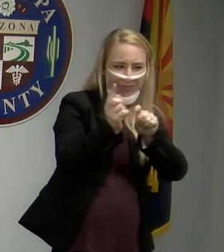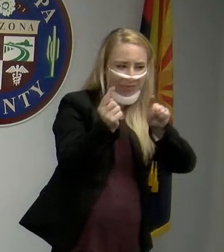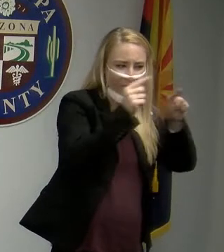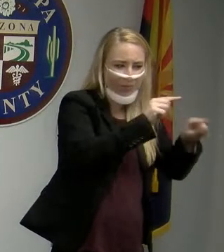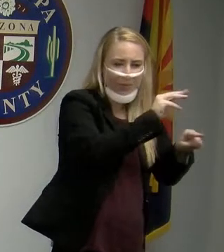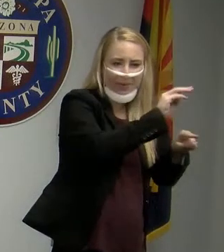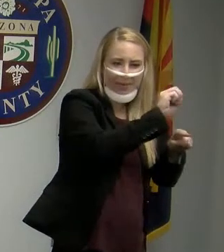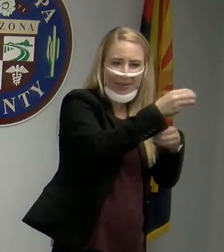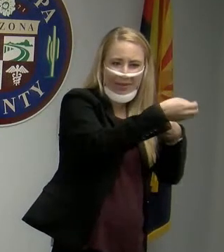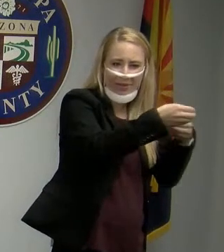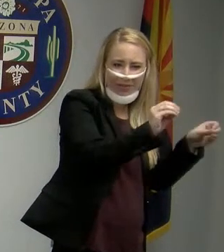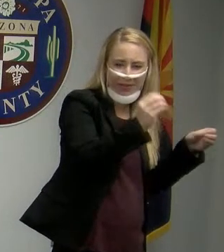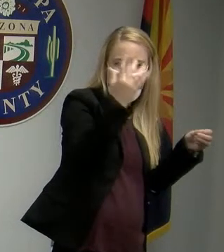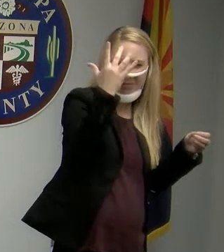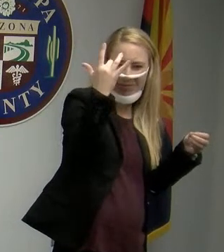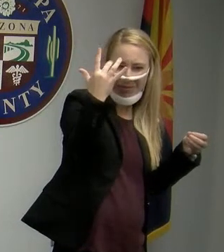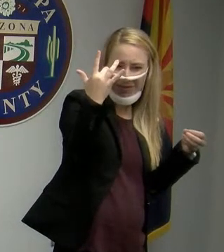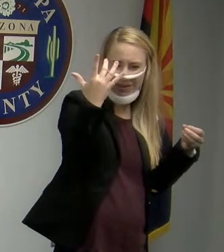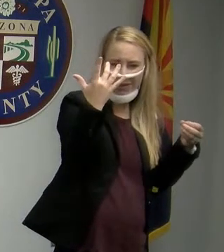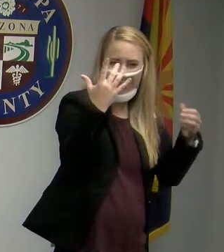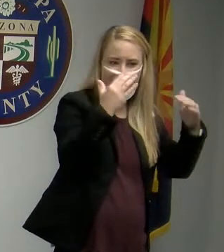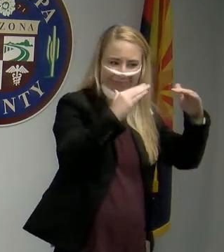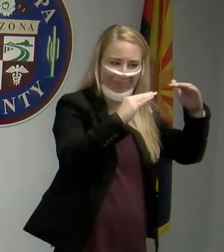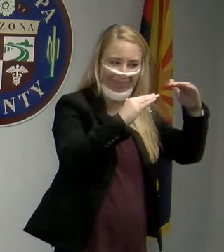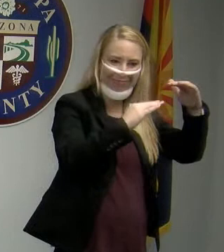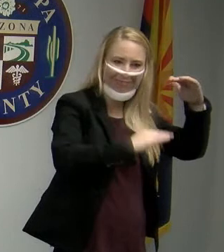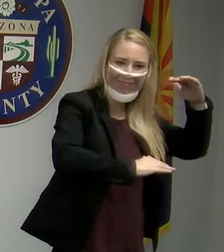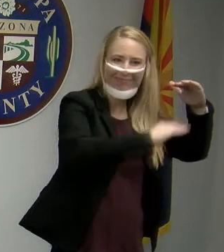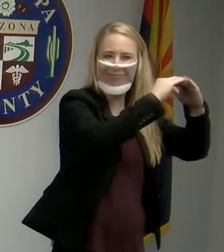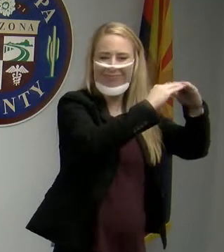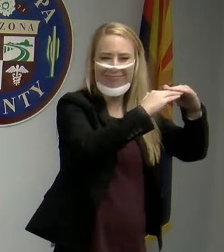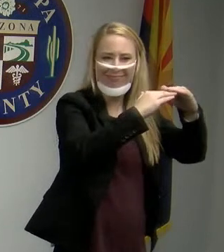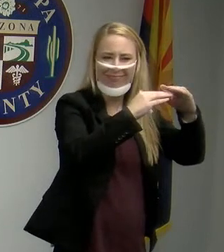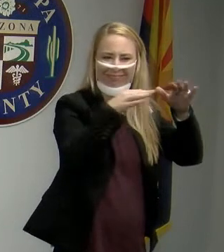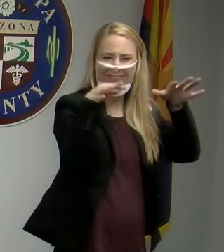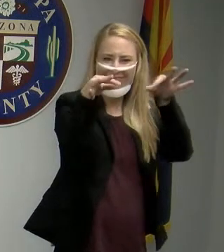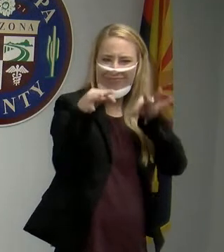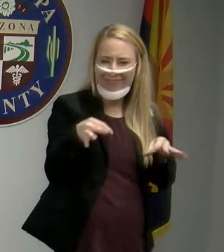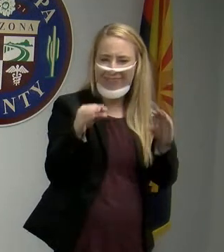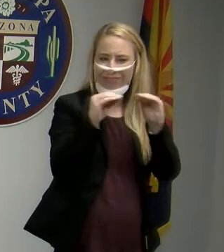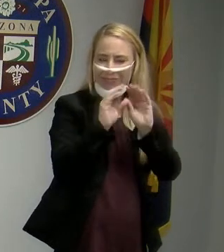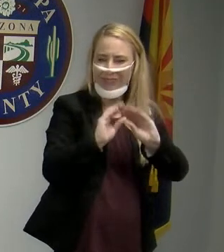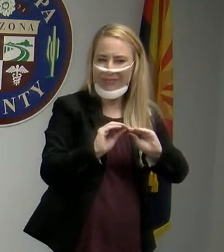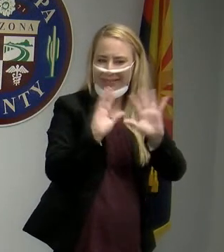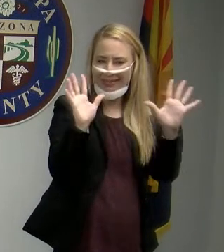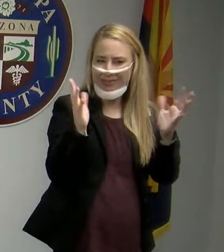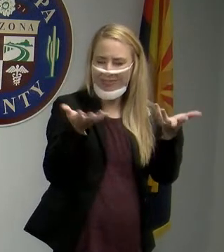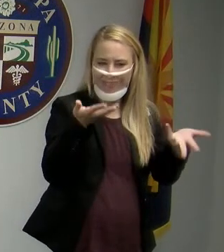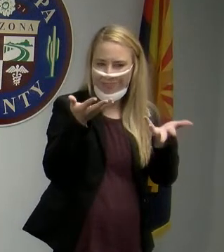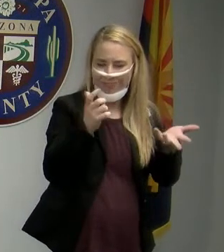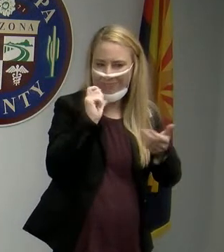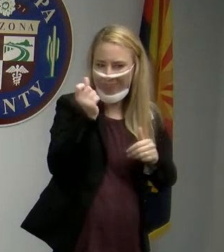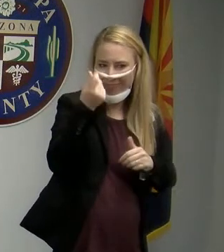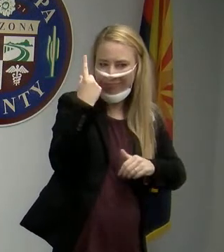it so that the capacity in the medical examiner's office is, further extended than